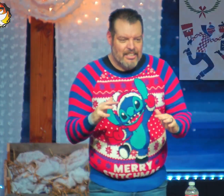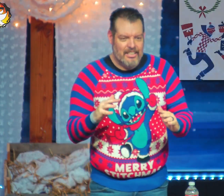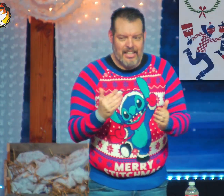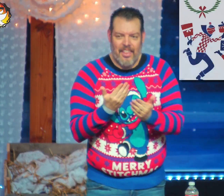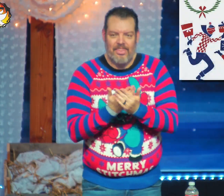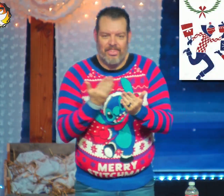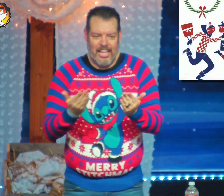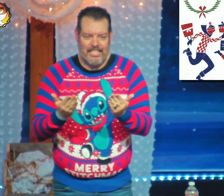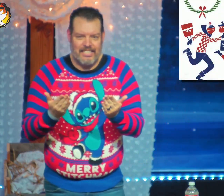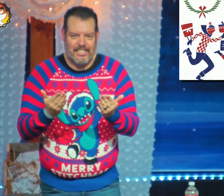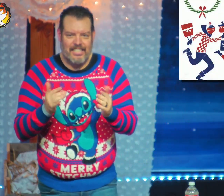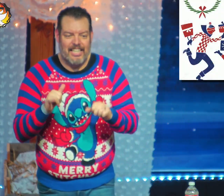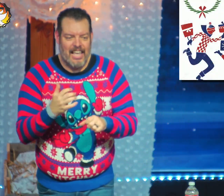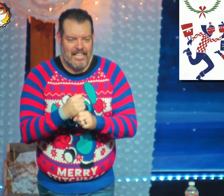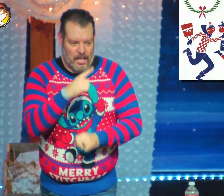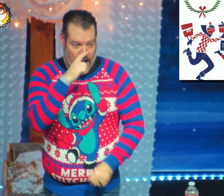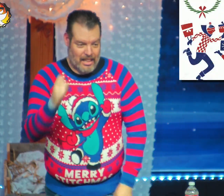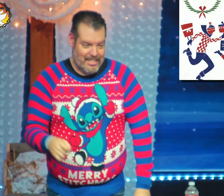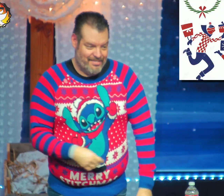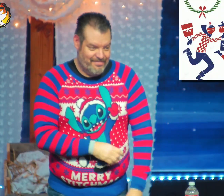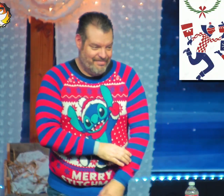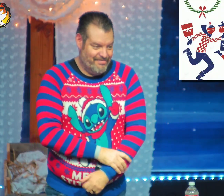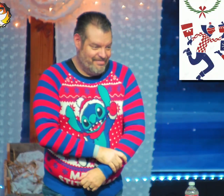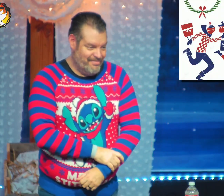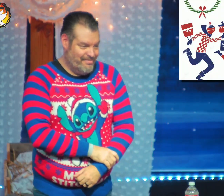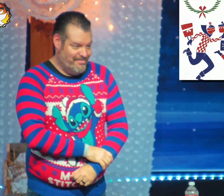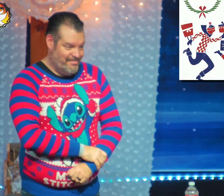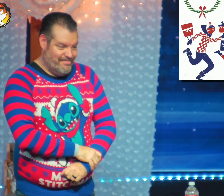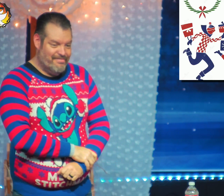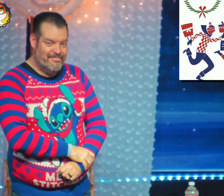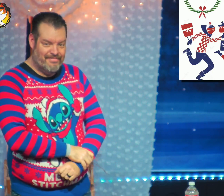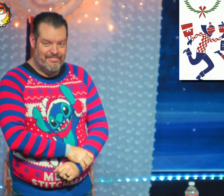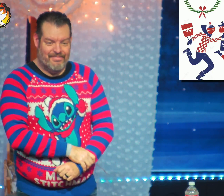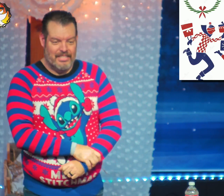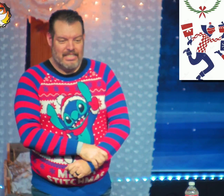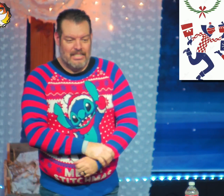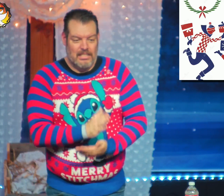today. So, a real tree.